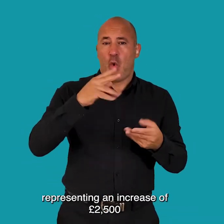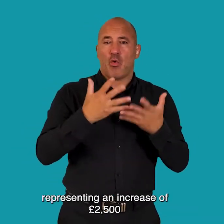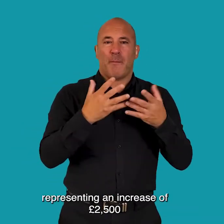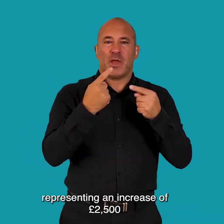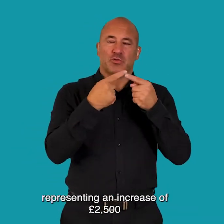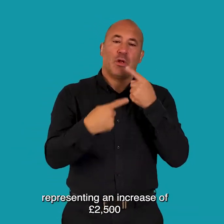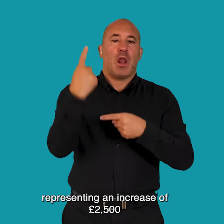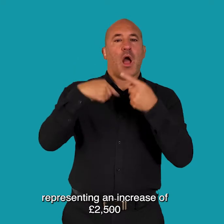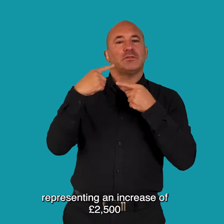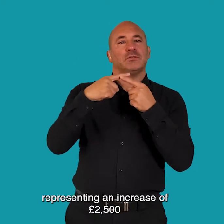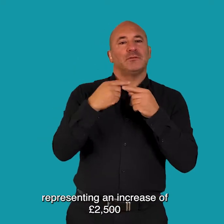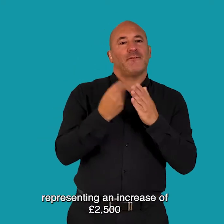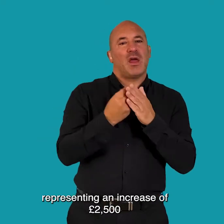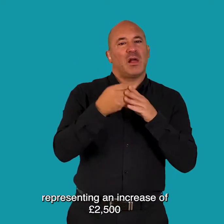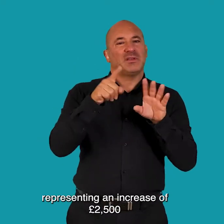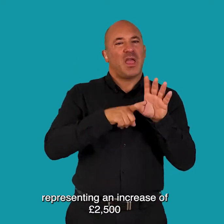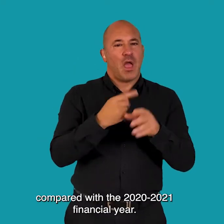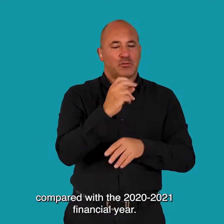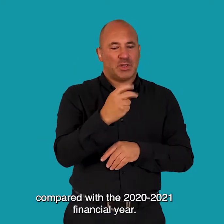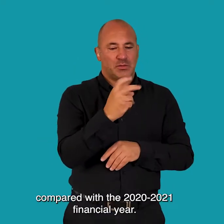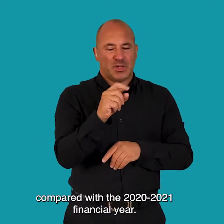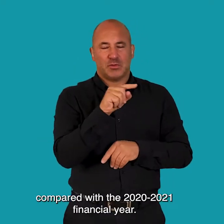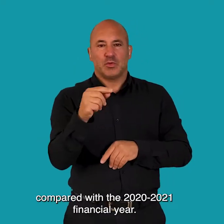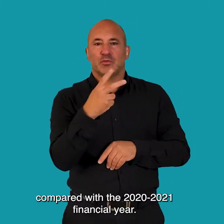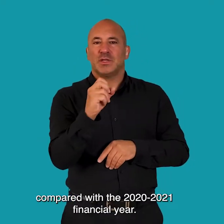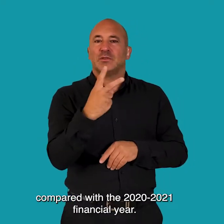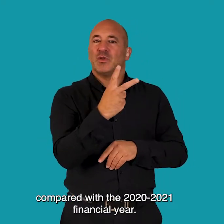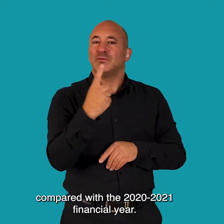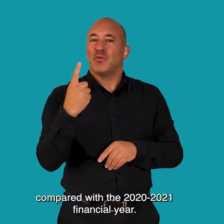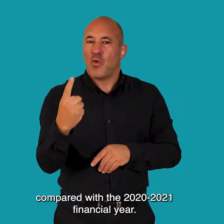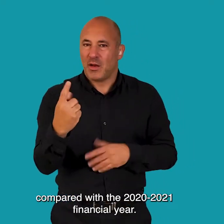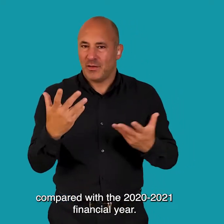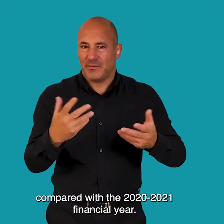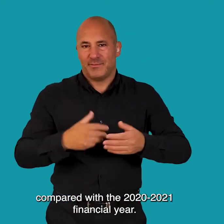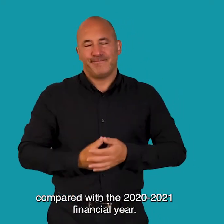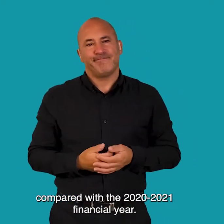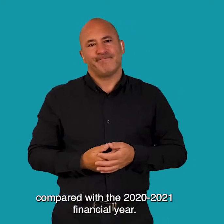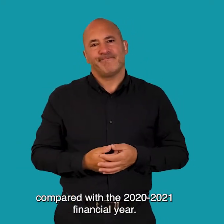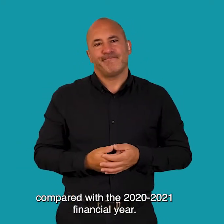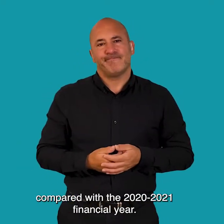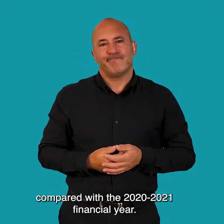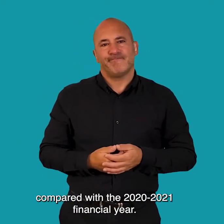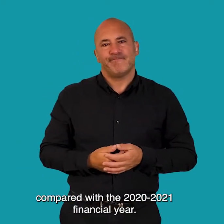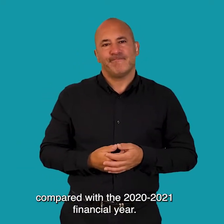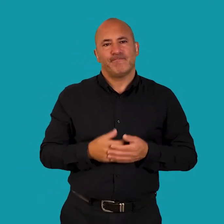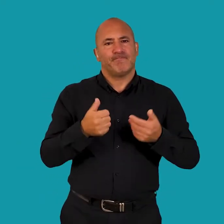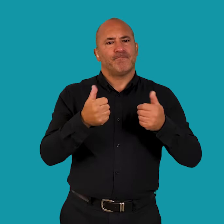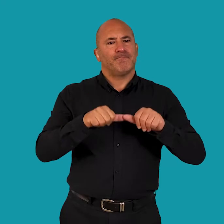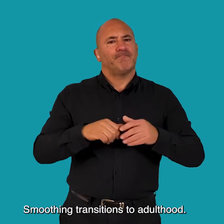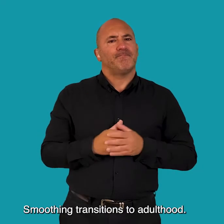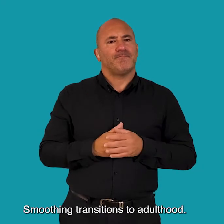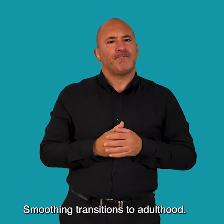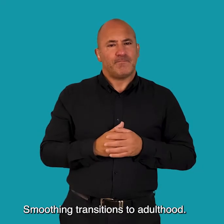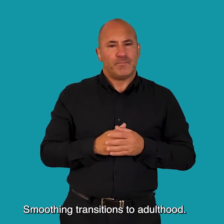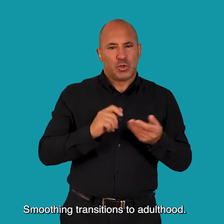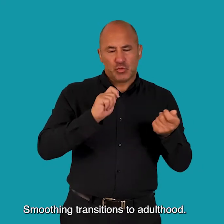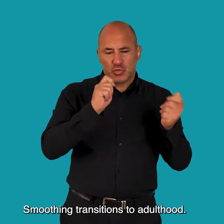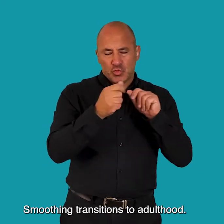of £2,500 compared with the 2020 to 21 financial year. Smoothing transitions